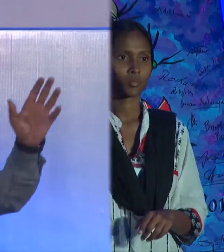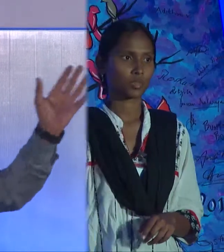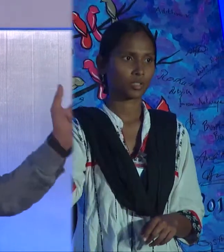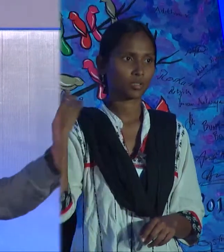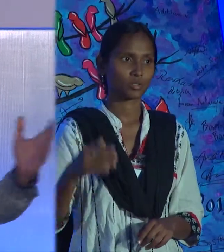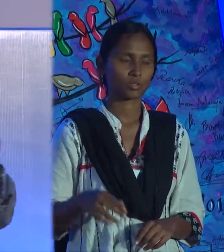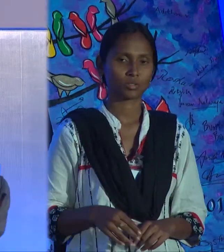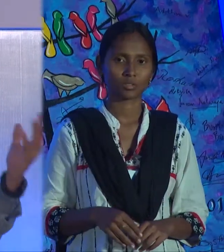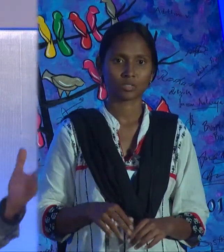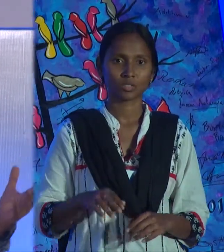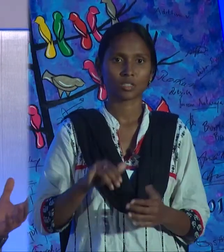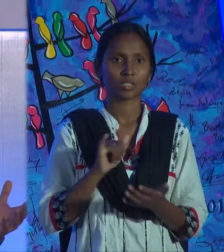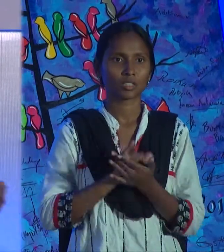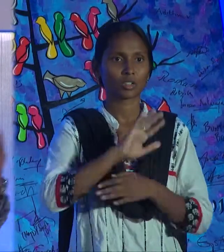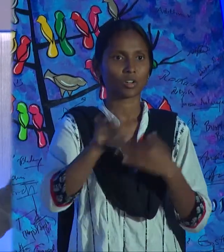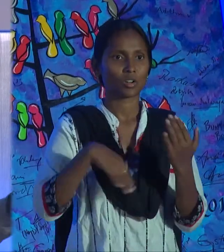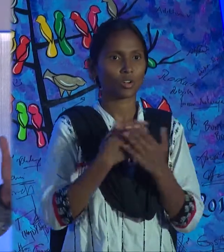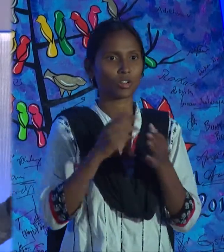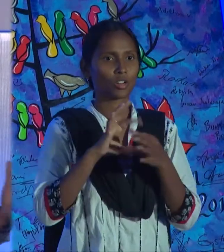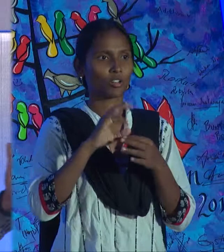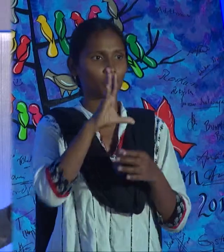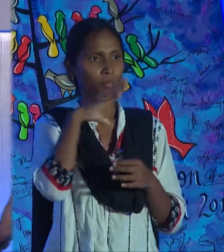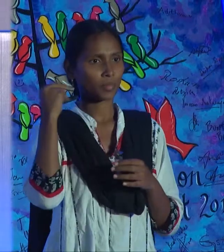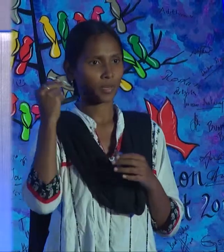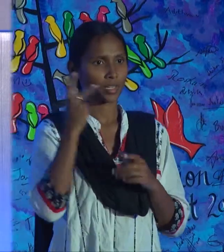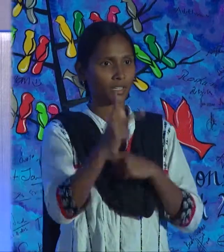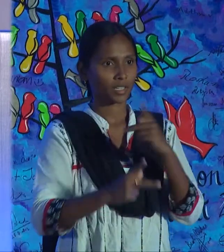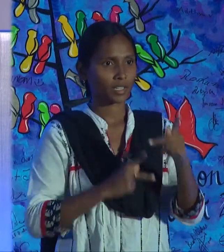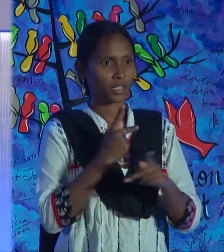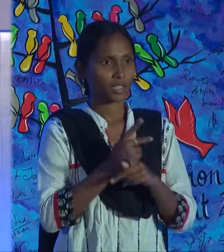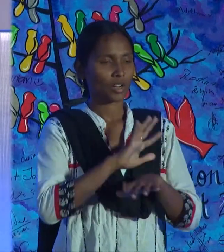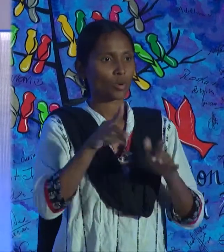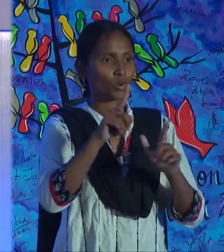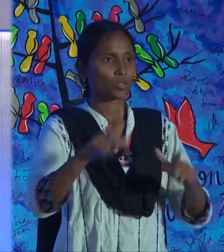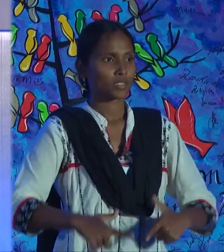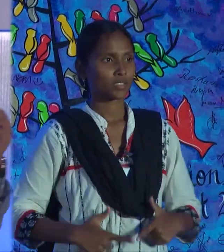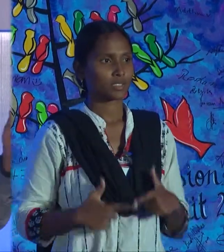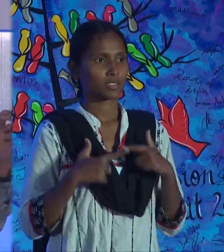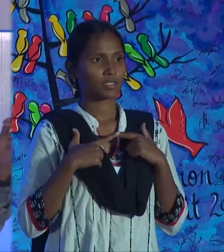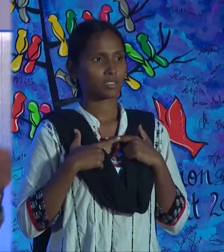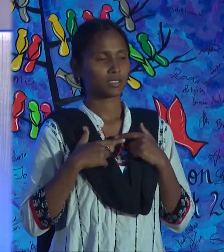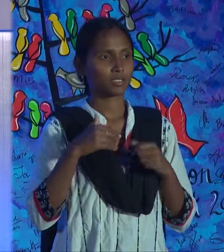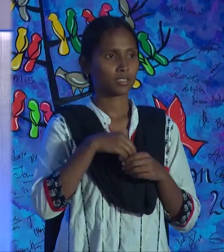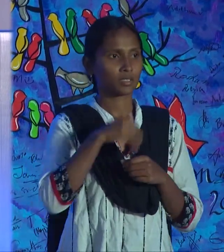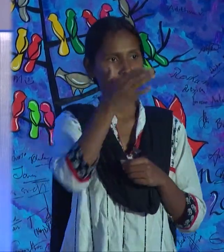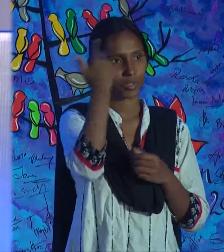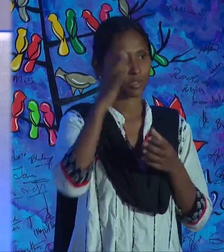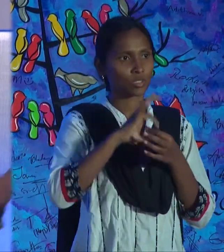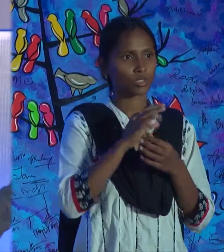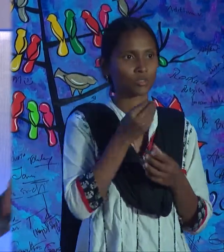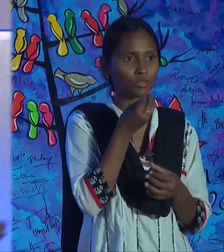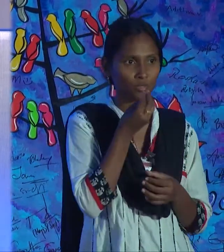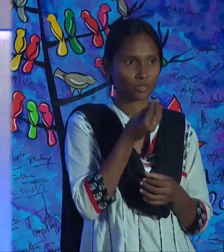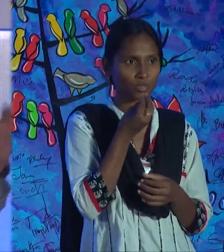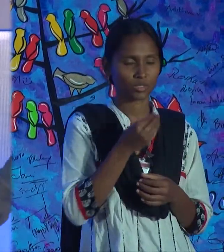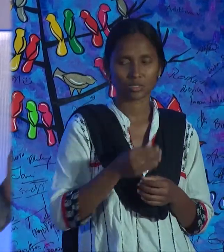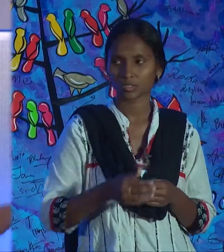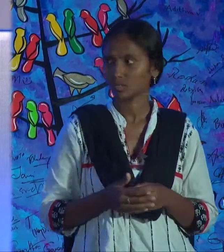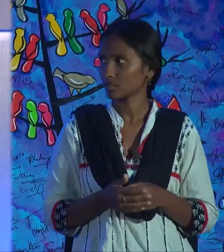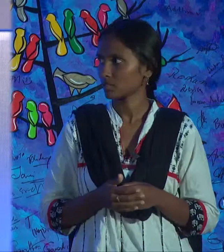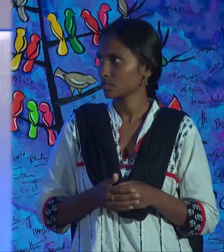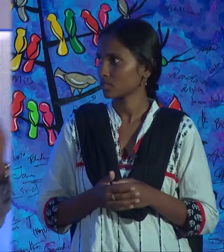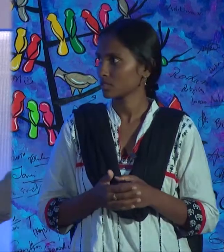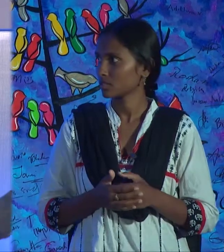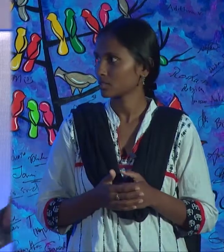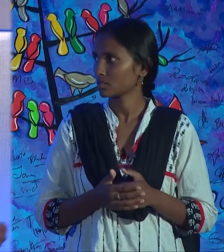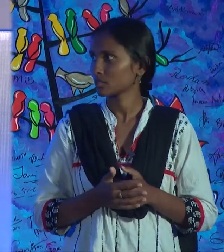that all of mankind, how have we survived and flourished? It's because of hope. Like Bhuvan said, not just